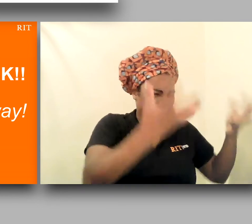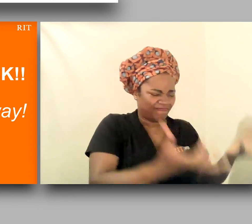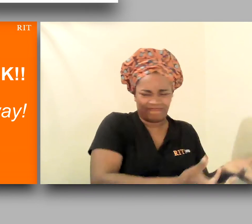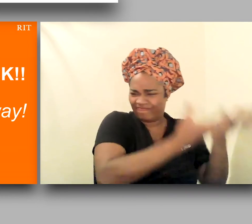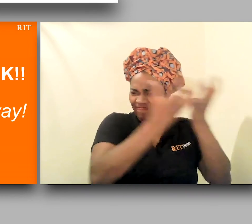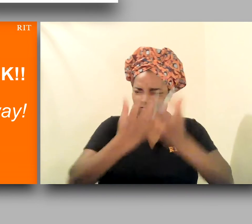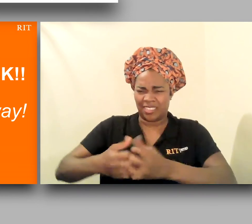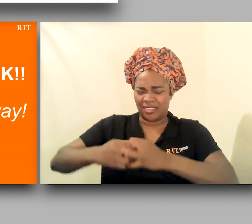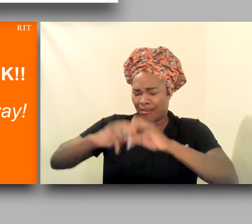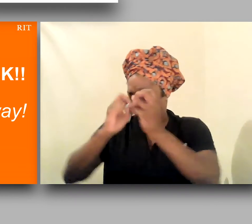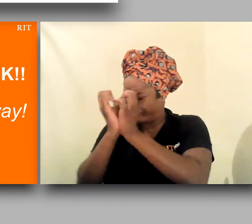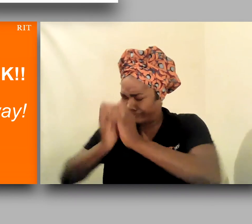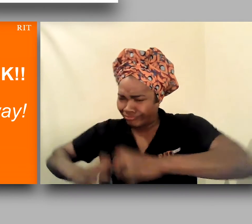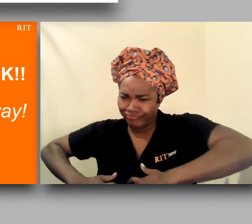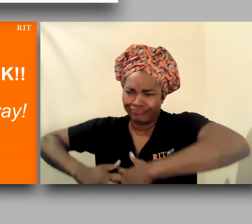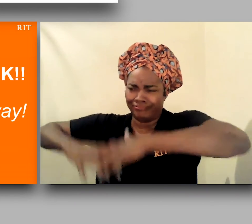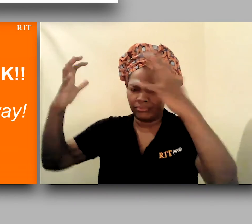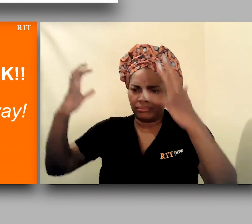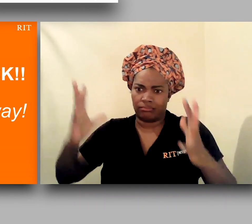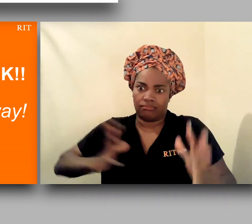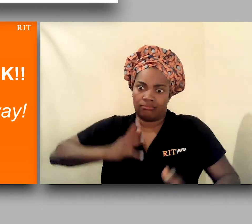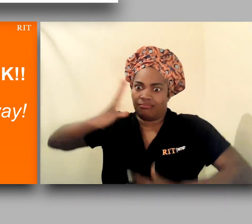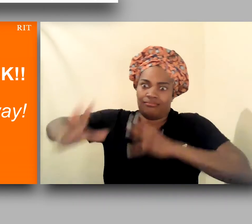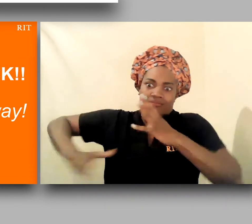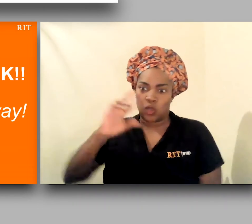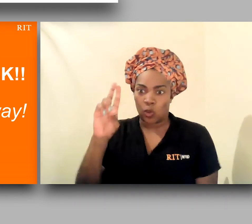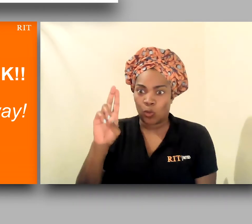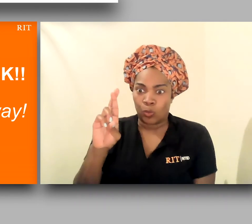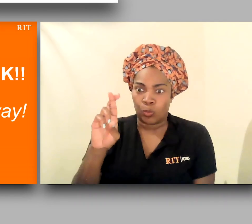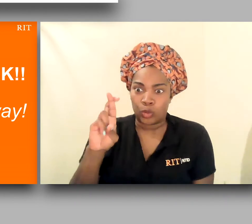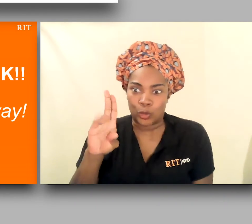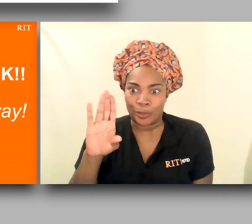get creative with the Rube Goldberg